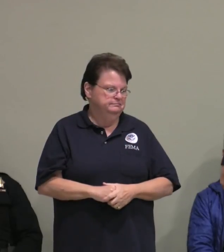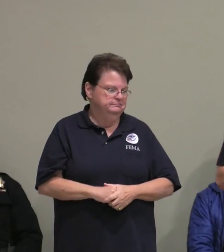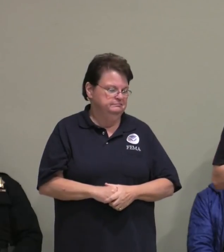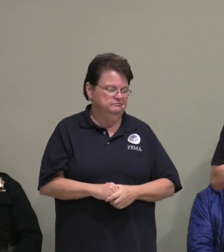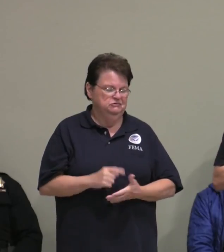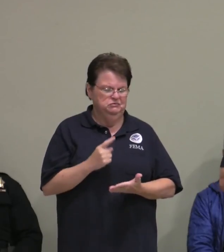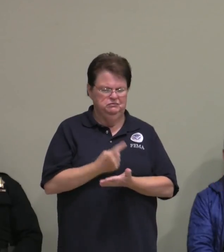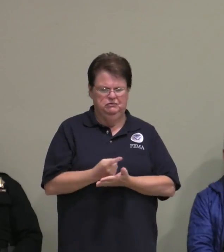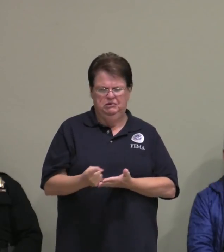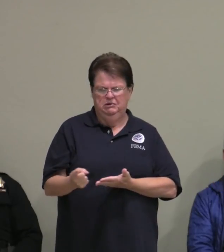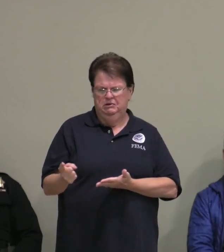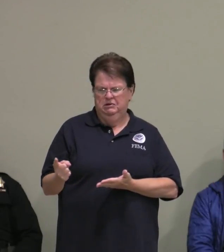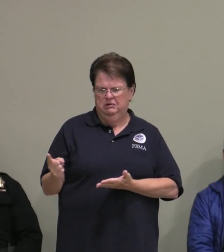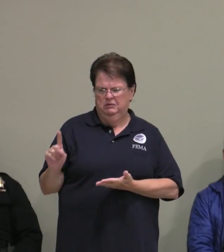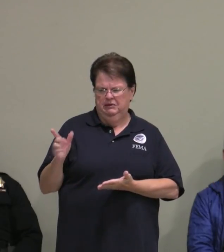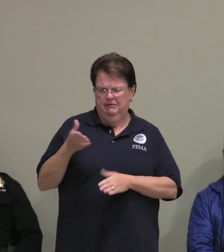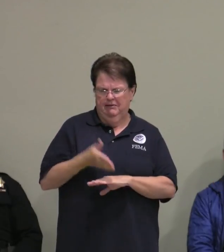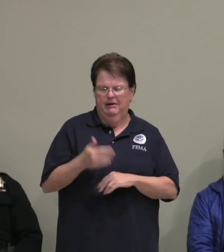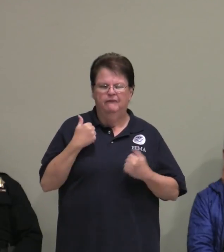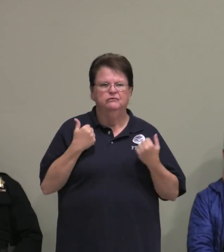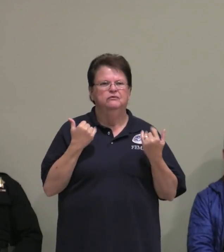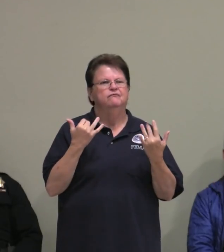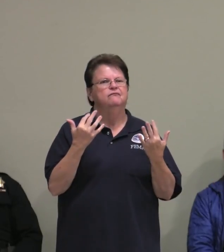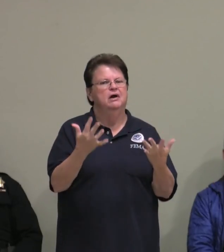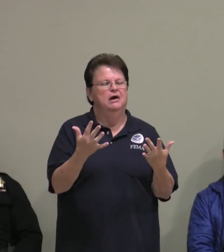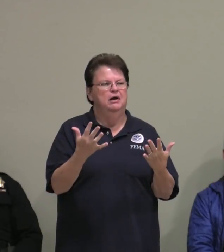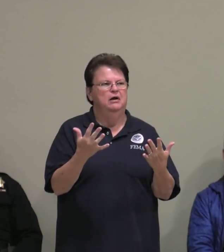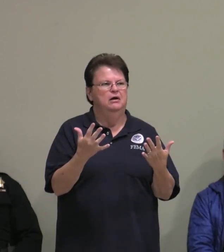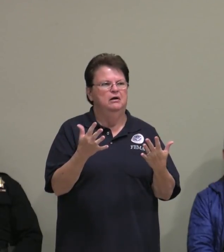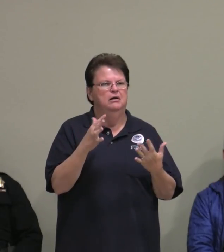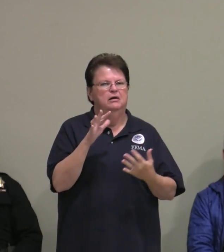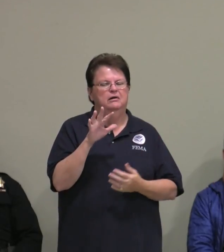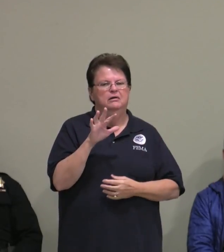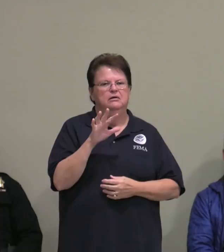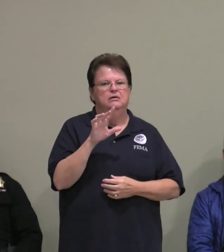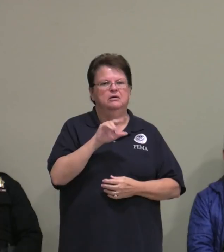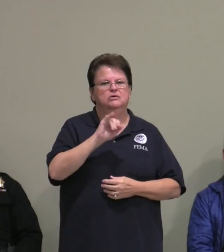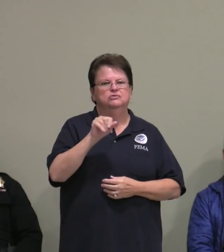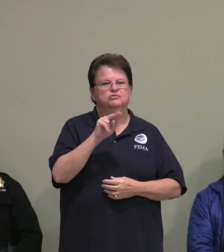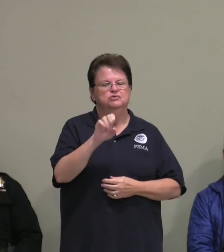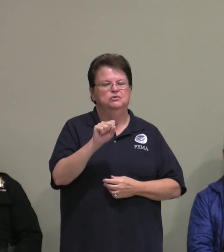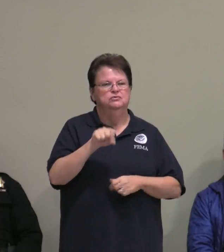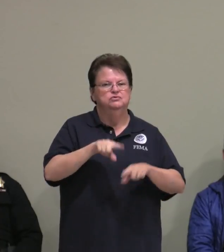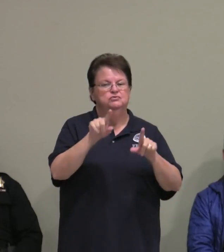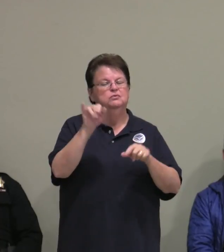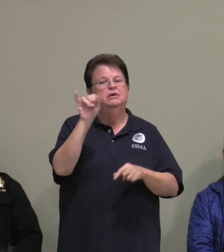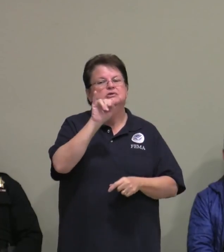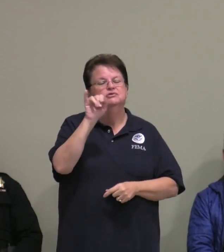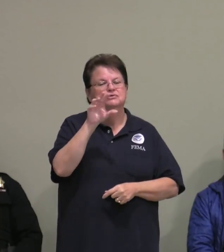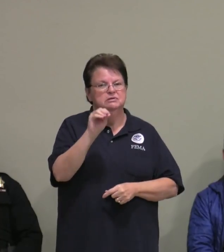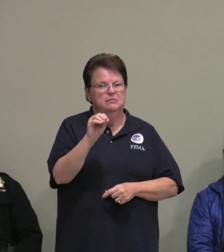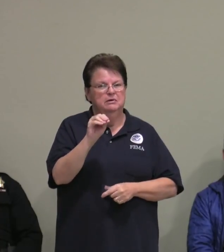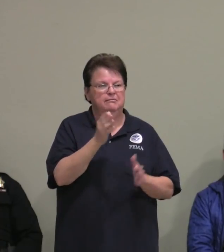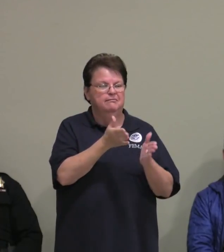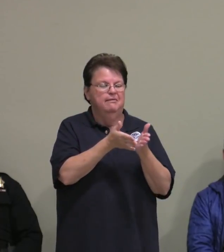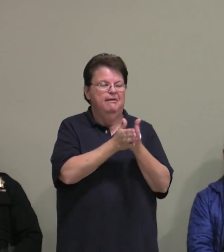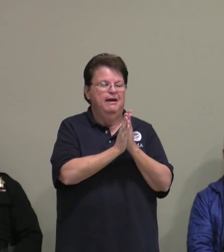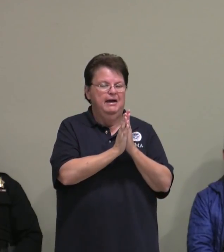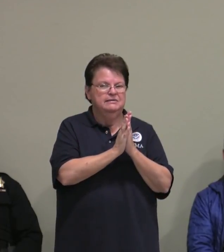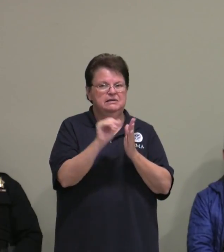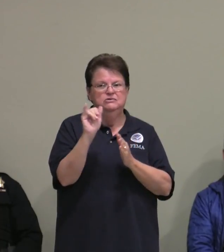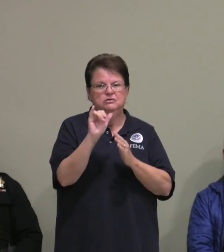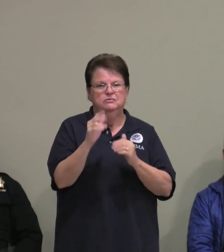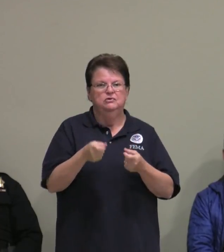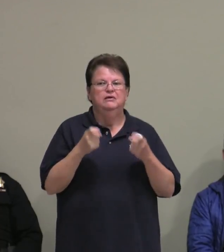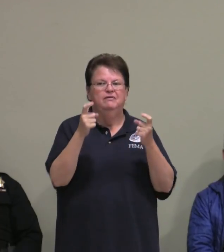About a week after the fires, we, Christopher Jones, issued an initial notice to insurance companies asking them to